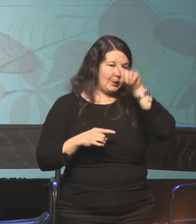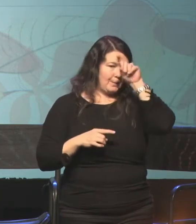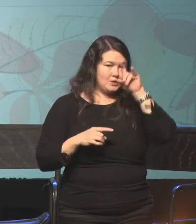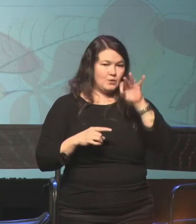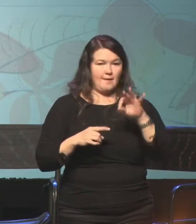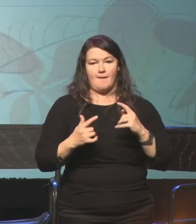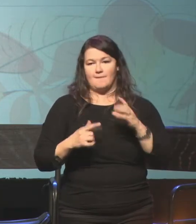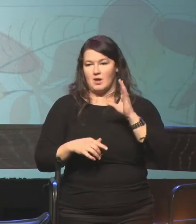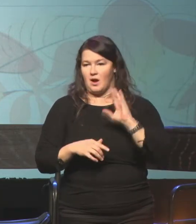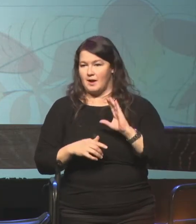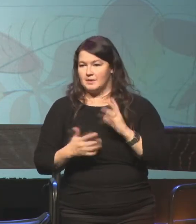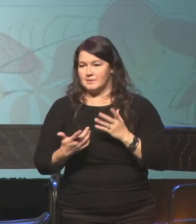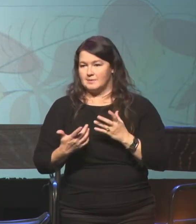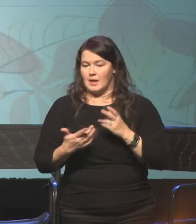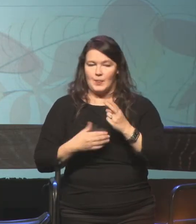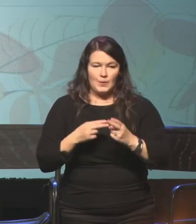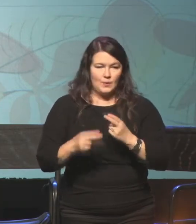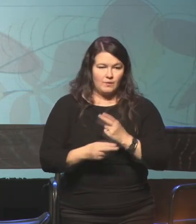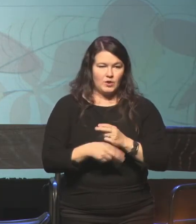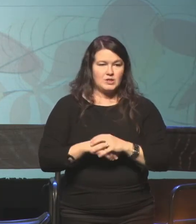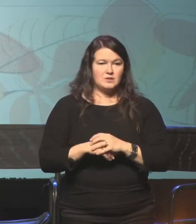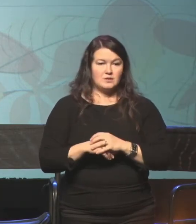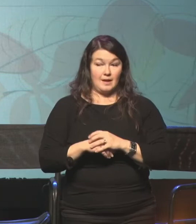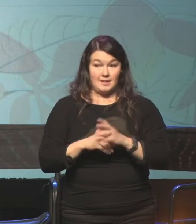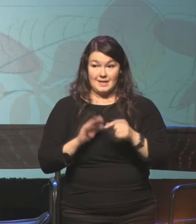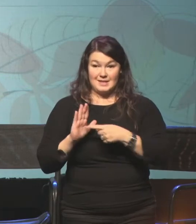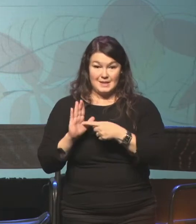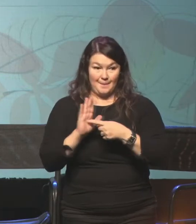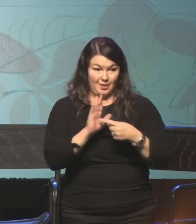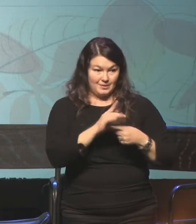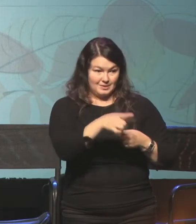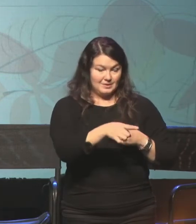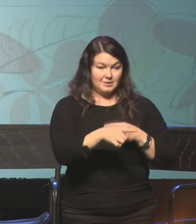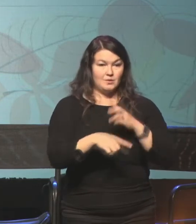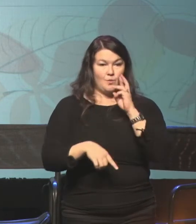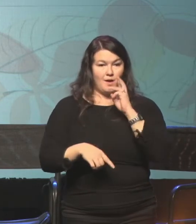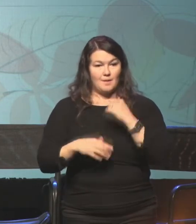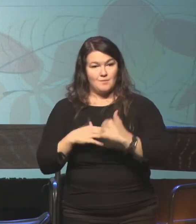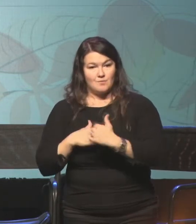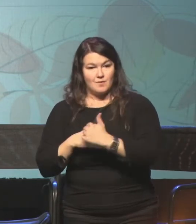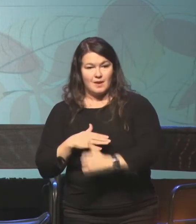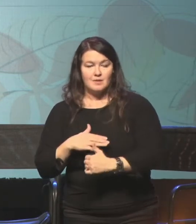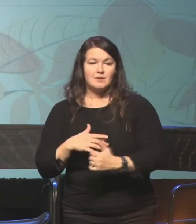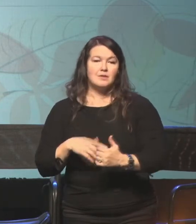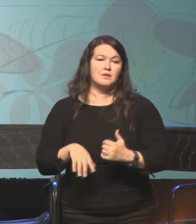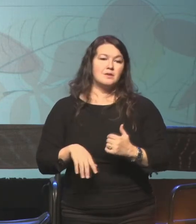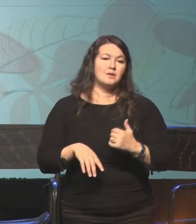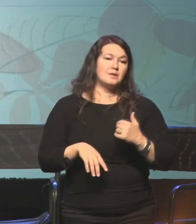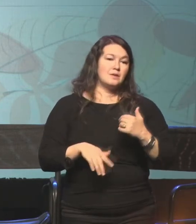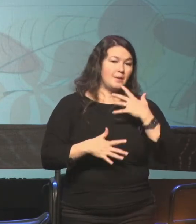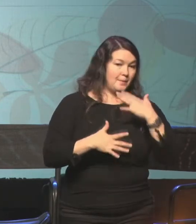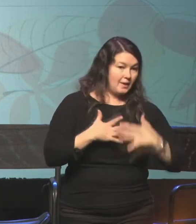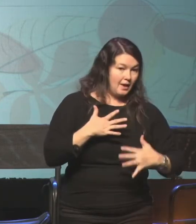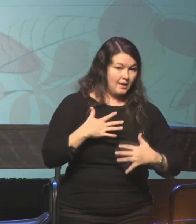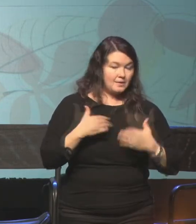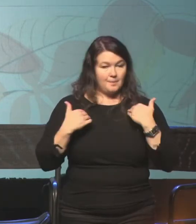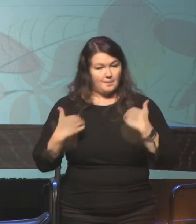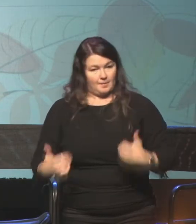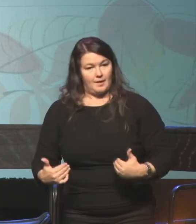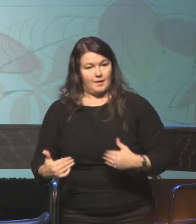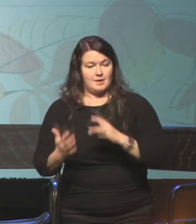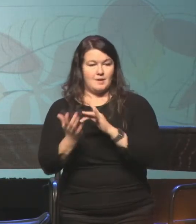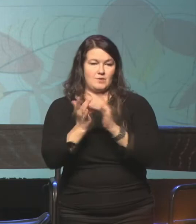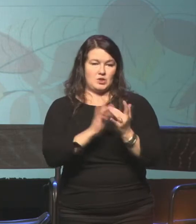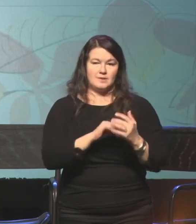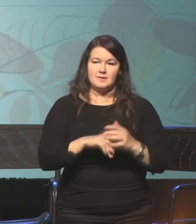universe, whatever it might be. We take these symbols. They symbolize the body of Jesus, the blood of Jesus. They symbolize